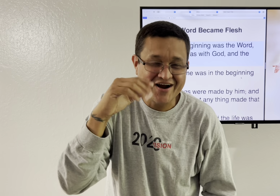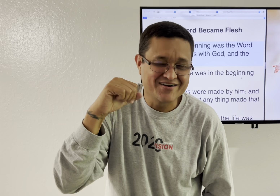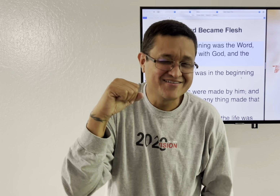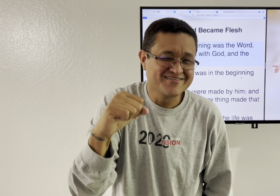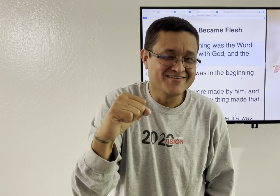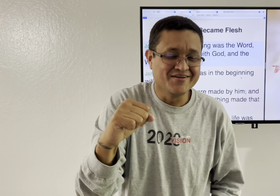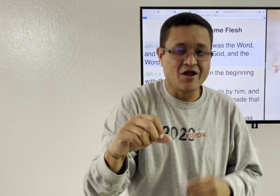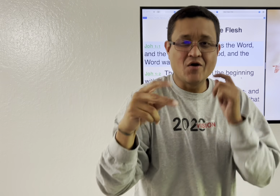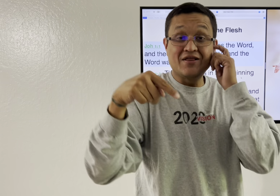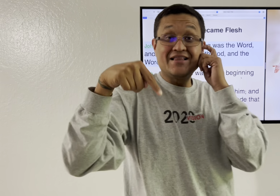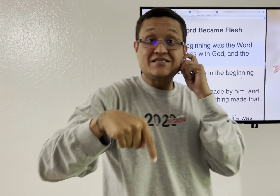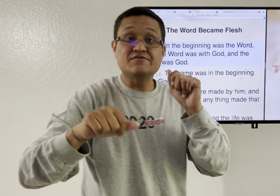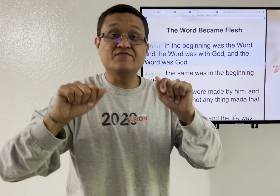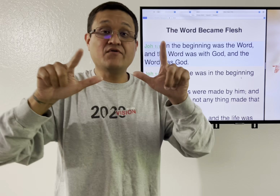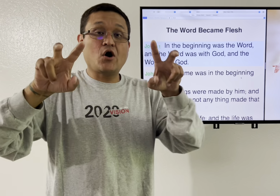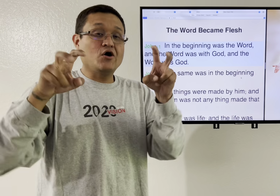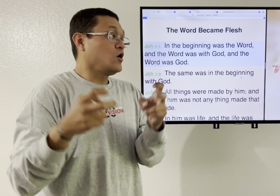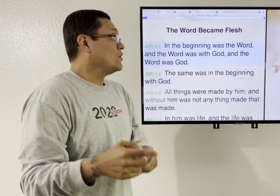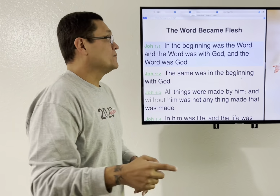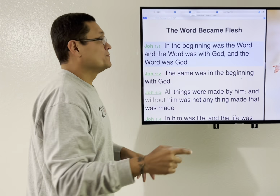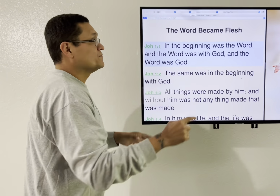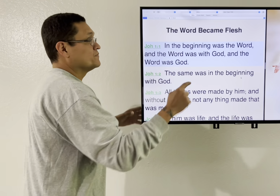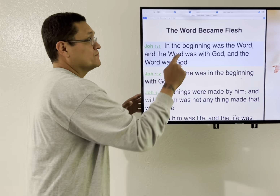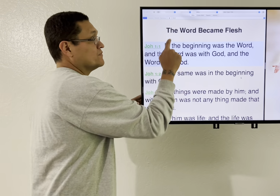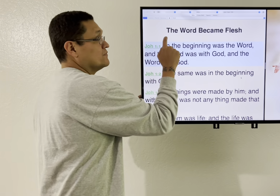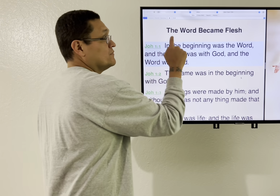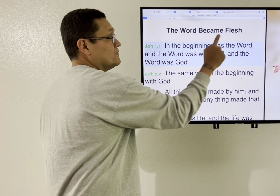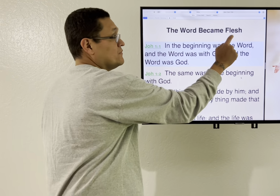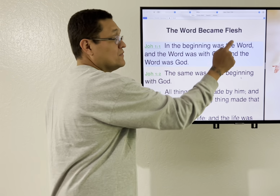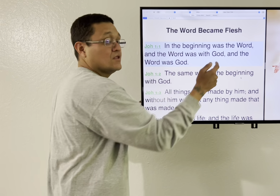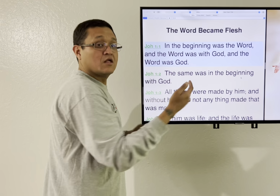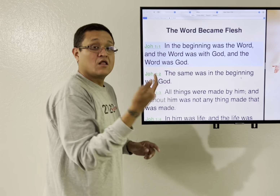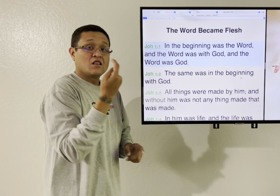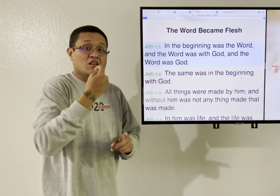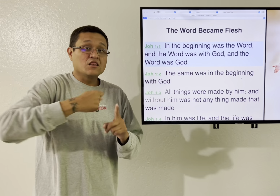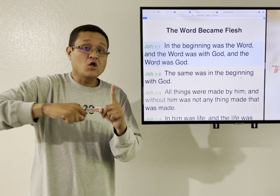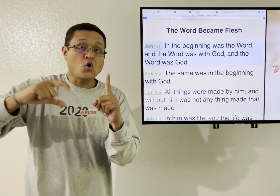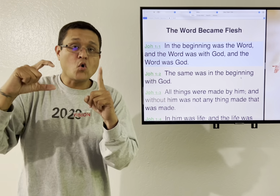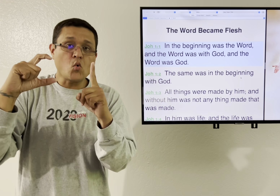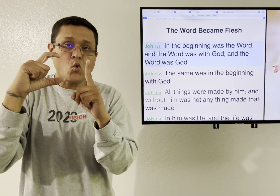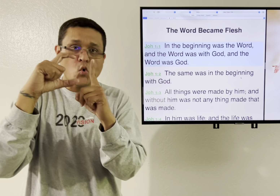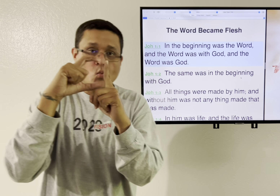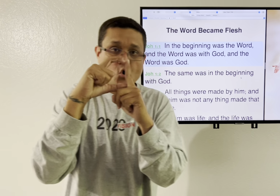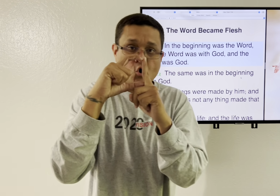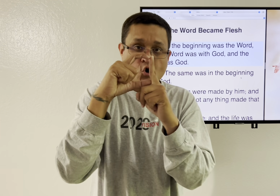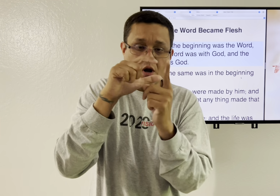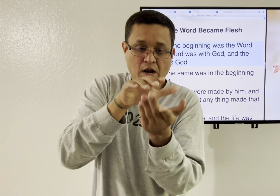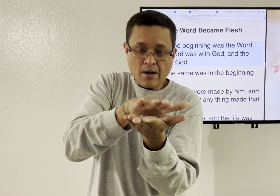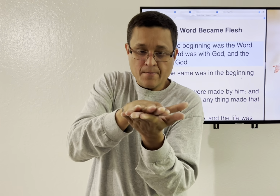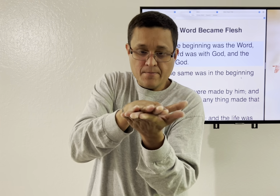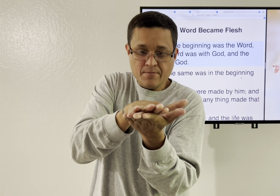Are you guys ready? Are you excited for the Word of God? Today's title is The Word